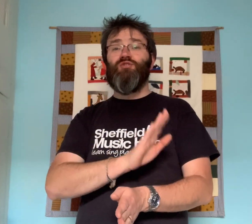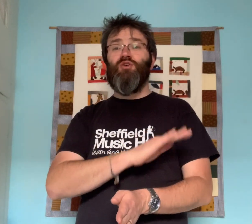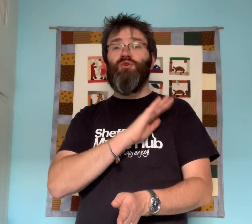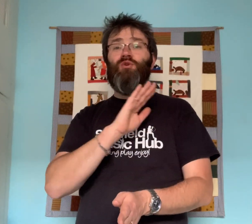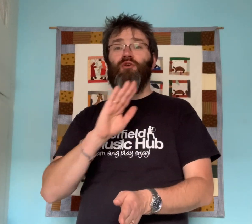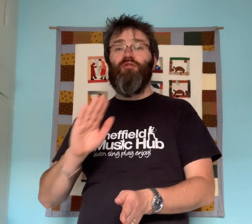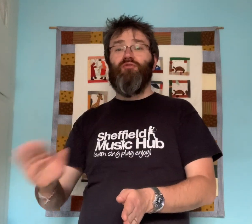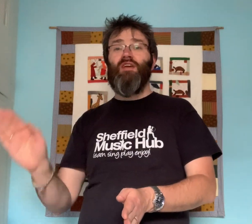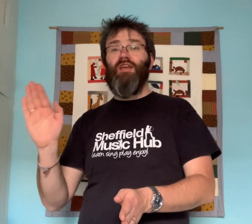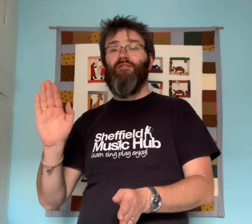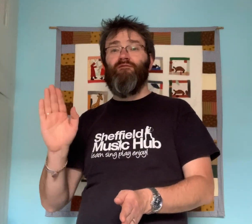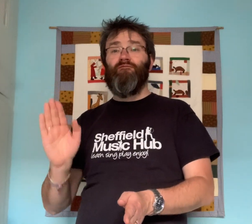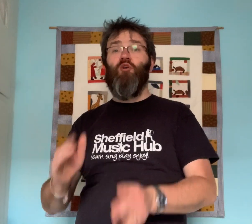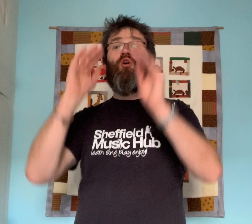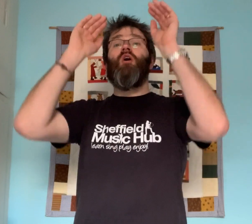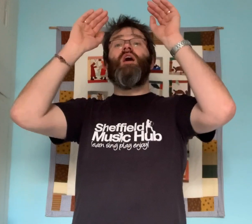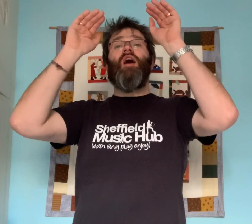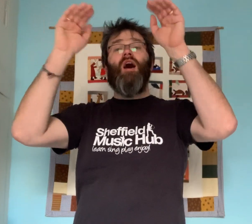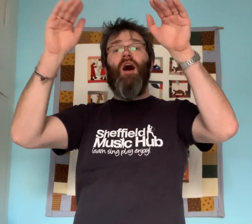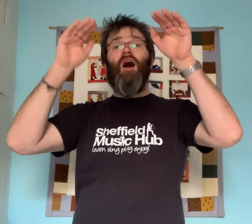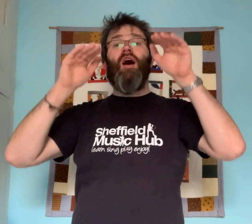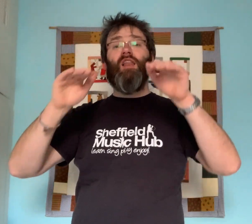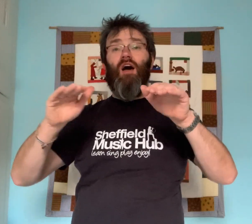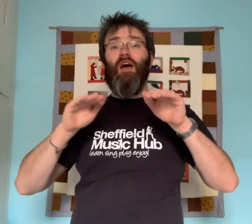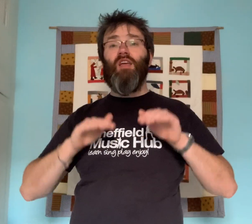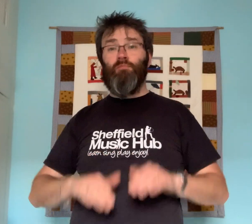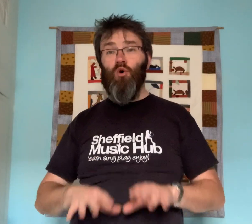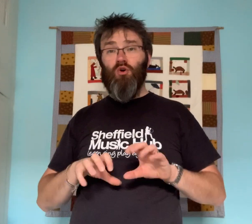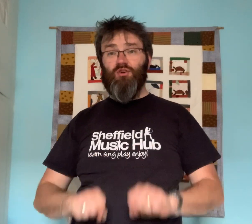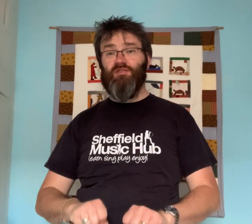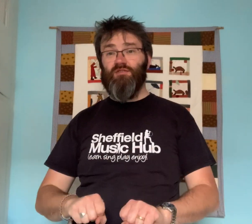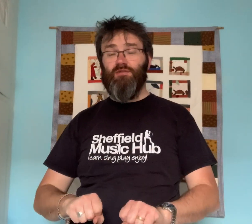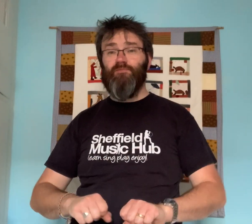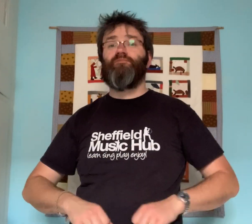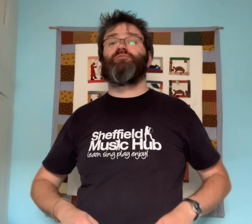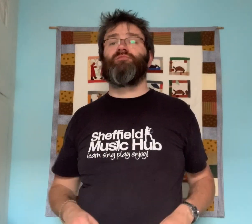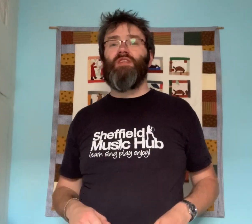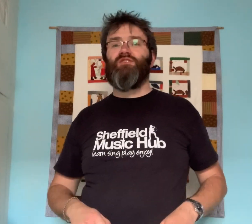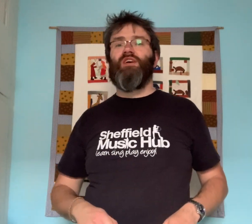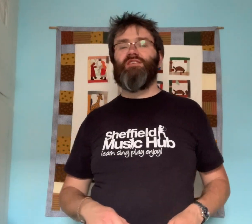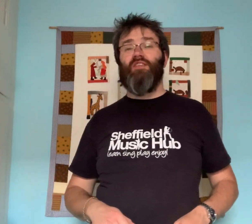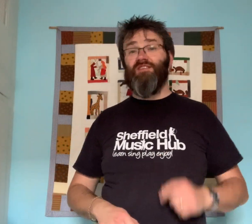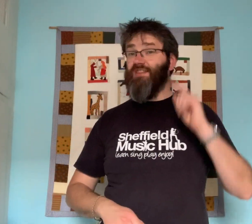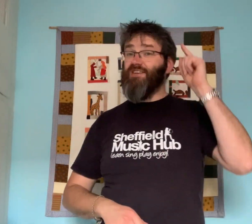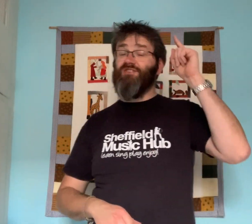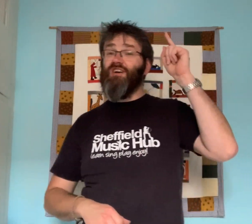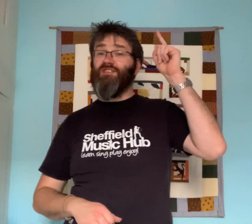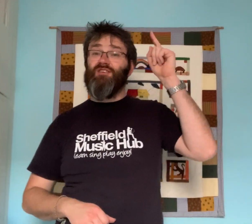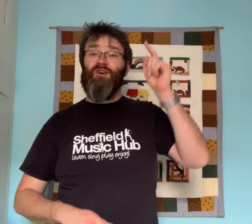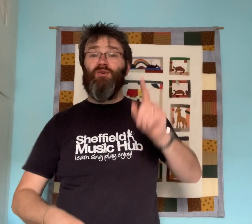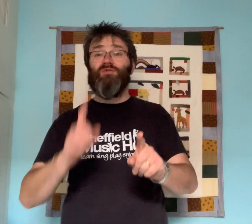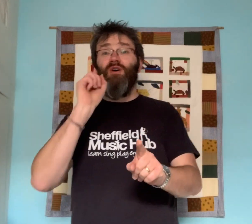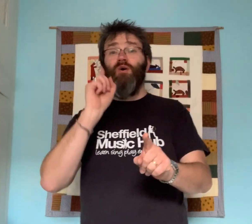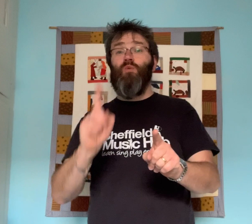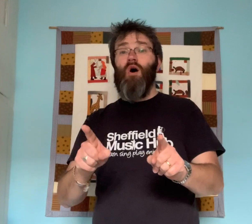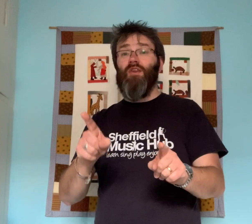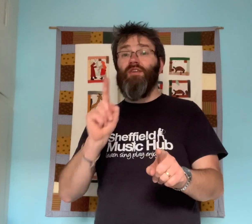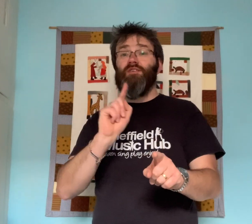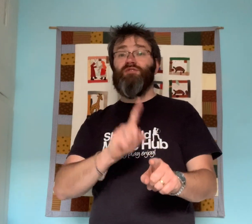2, 3, 4. I like books. Let's do that together. So there's your starting note. 1,